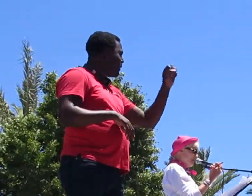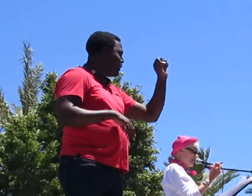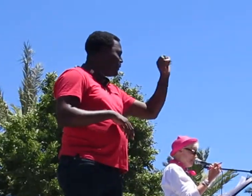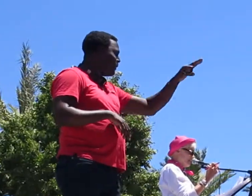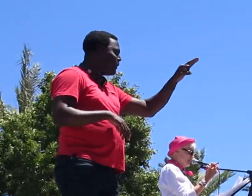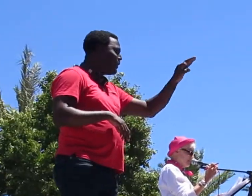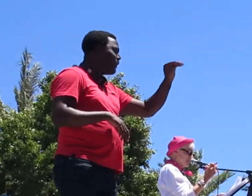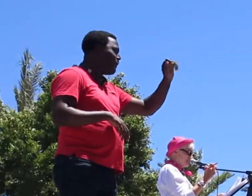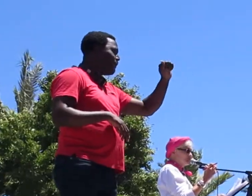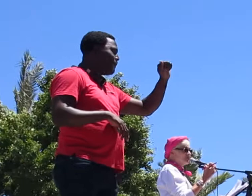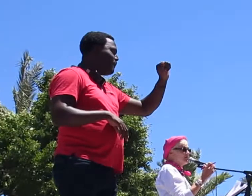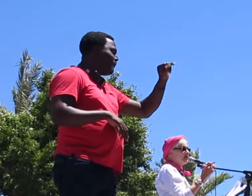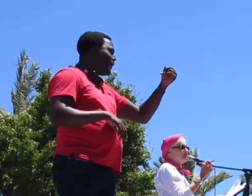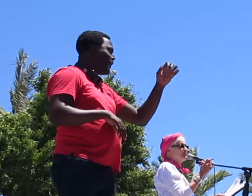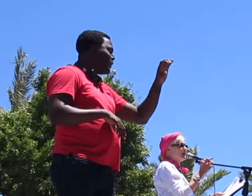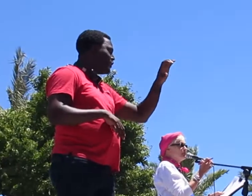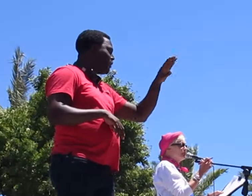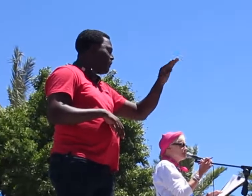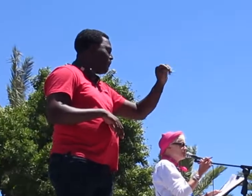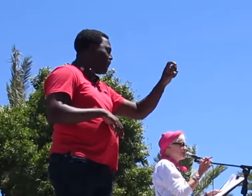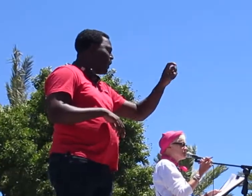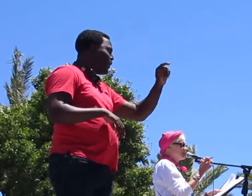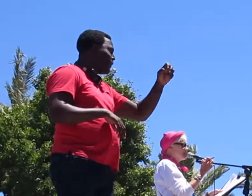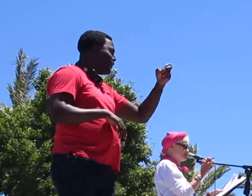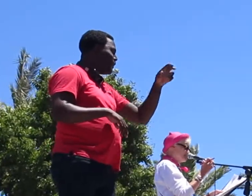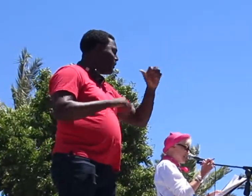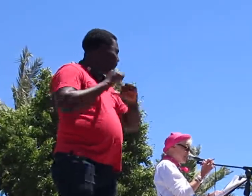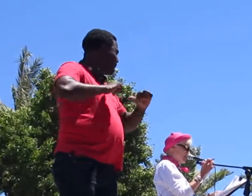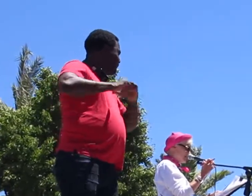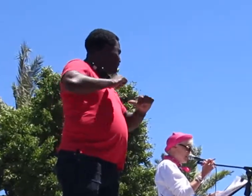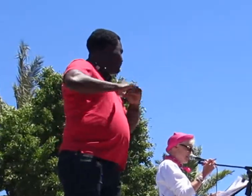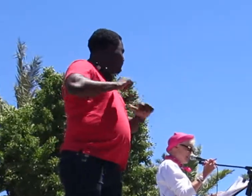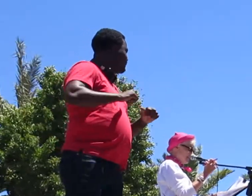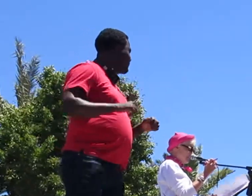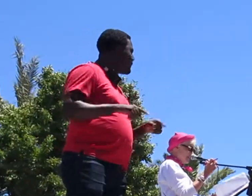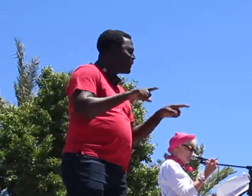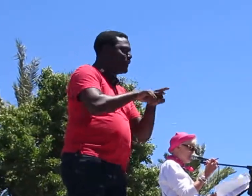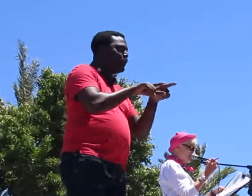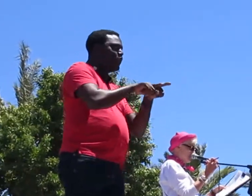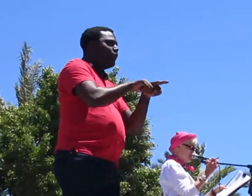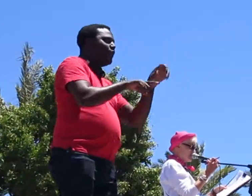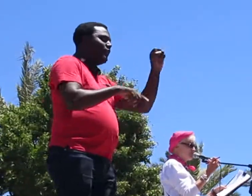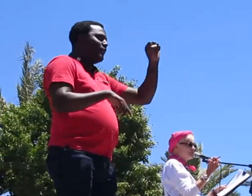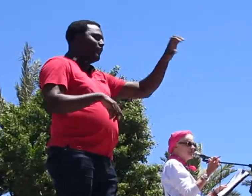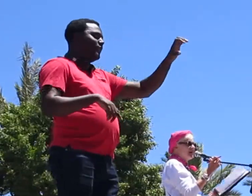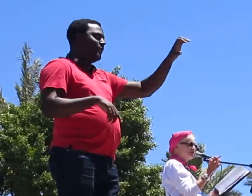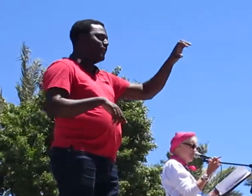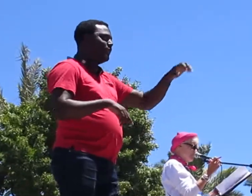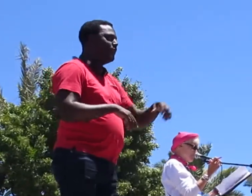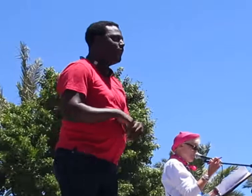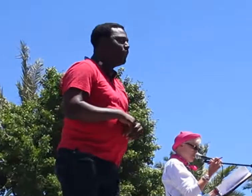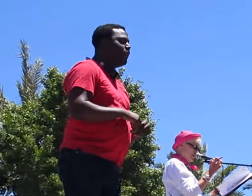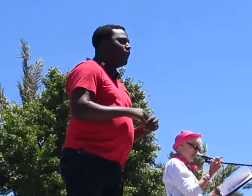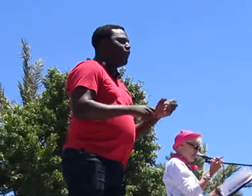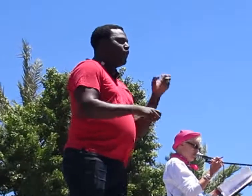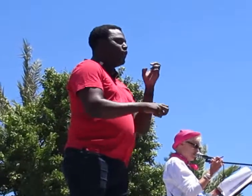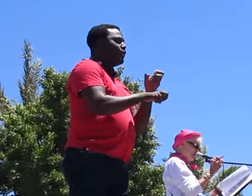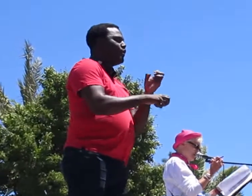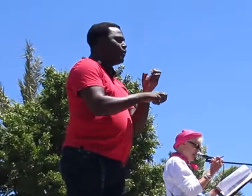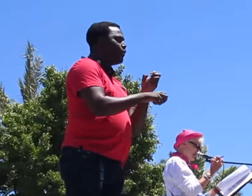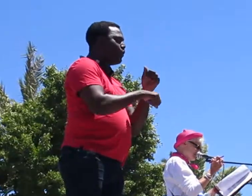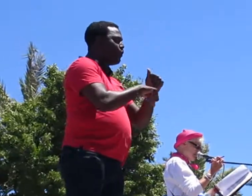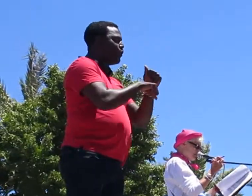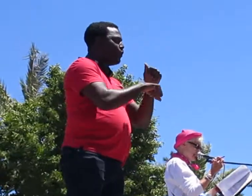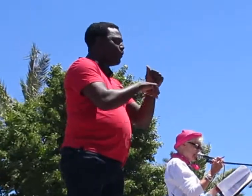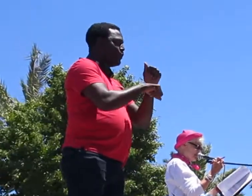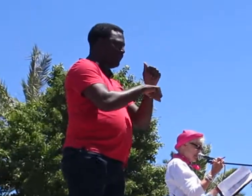just the Bay Area. She's also a company member of a B Street Theater in Sacramento. Regionally, she's worked with the Arizona Repertory Theater, Gulf